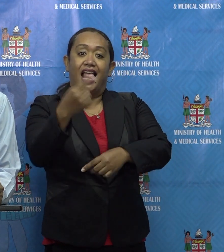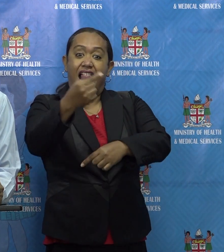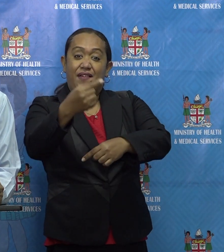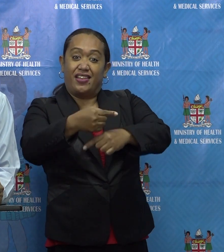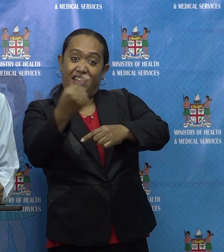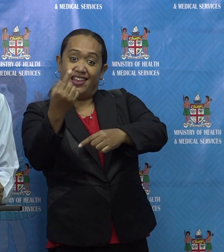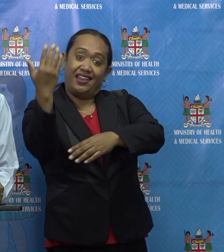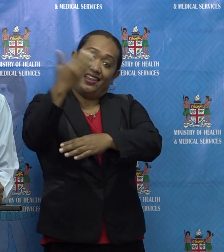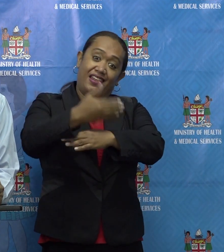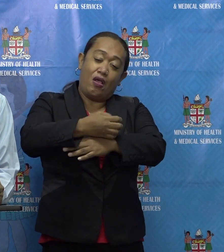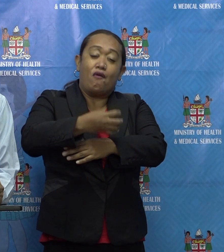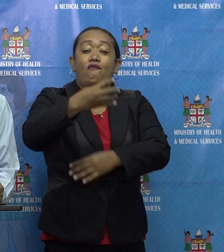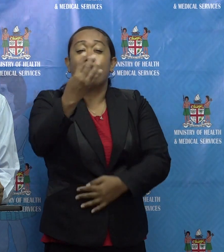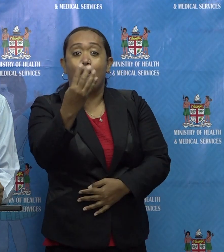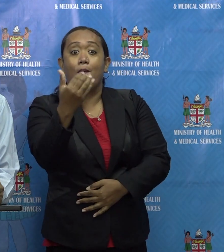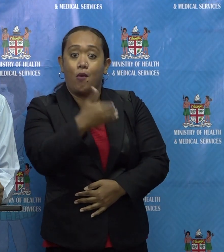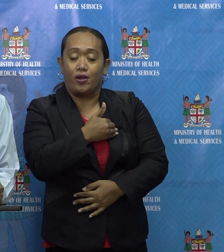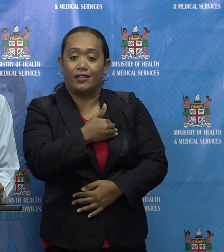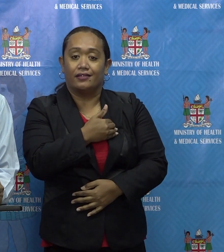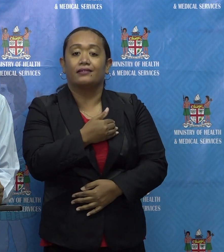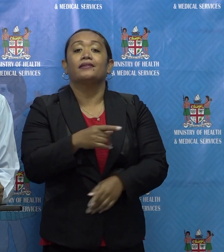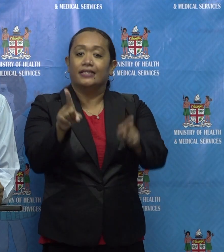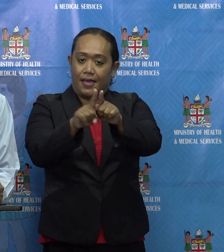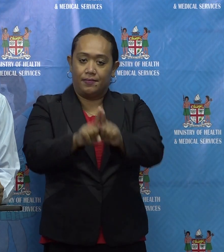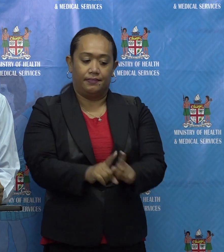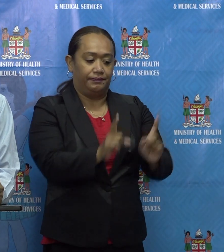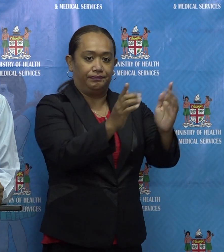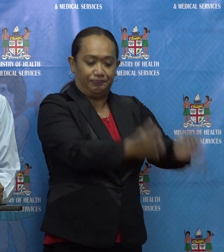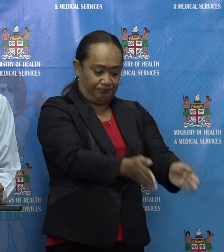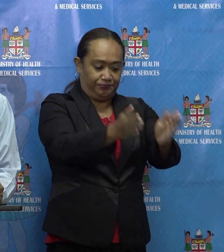current containment area borders are unchanged.